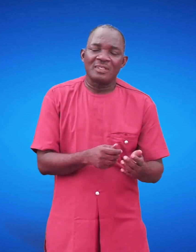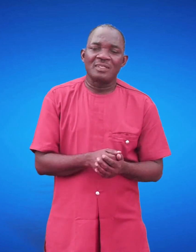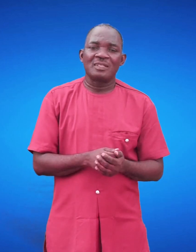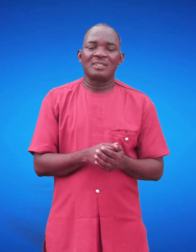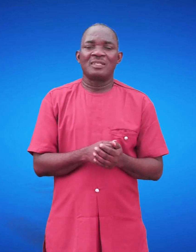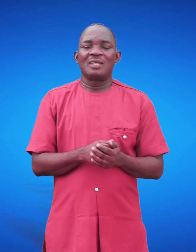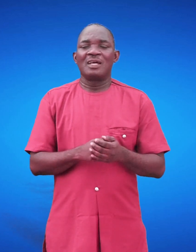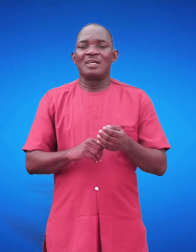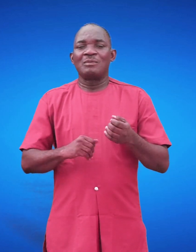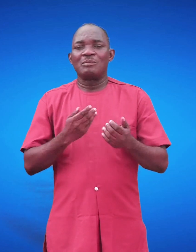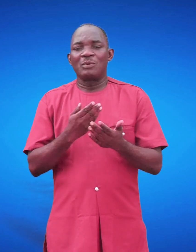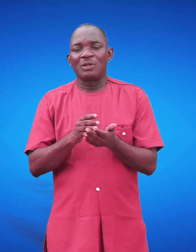capitation grants,